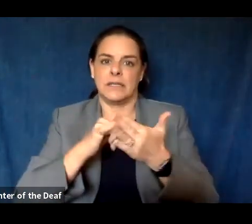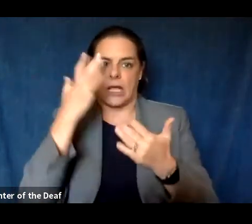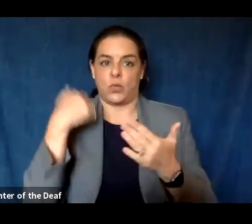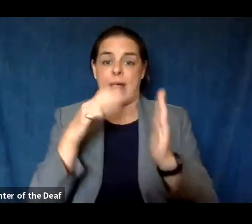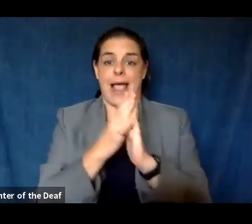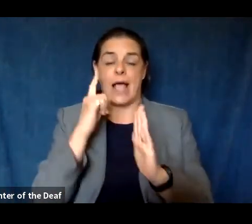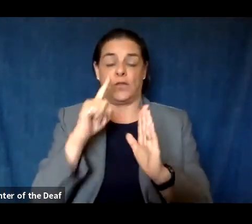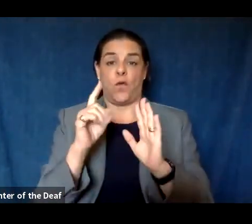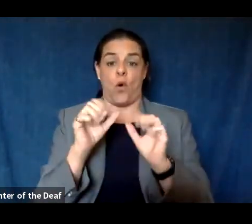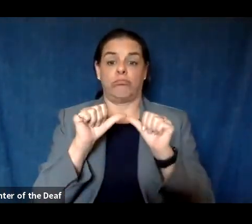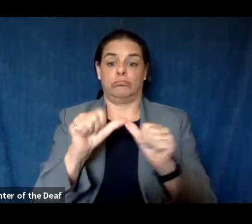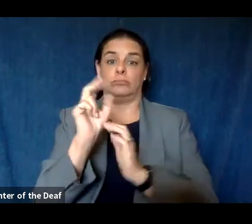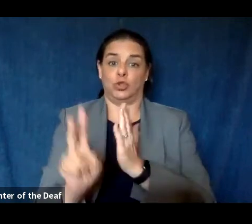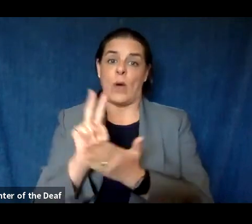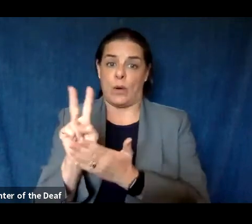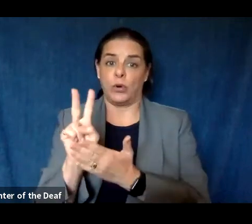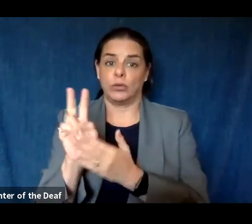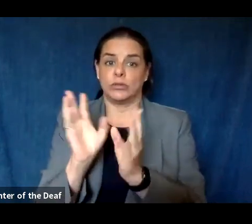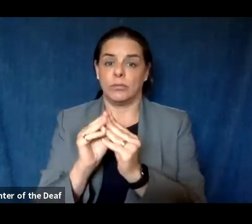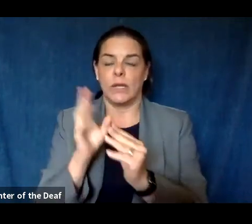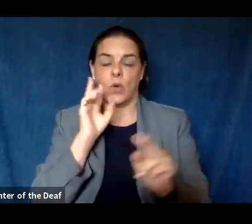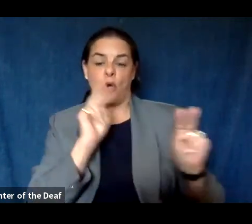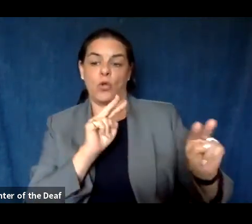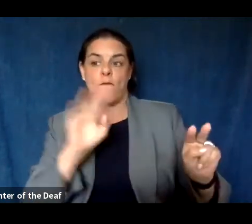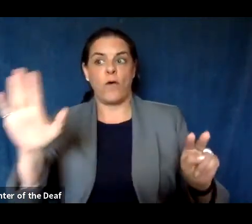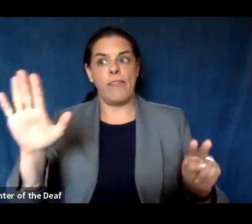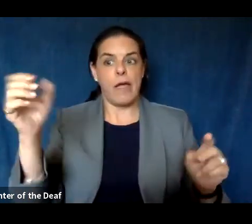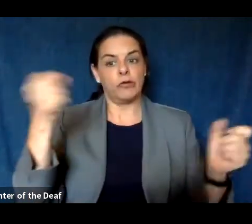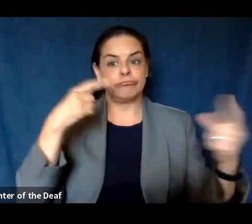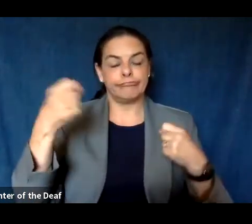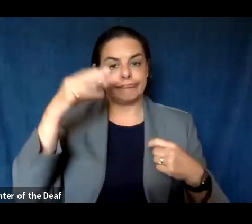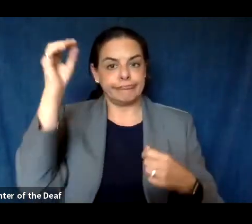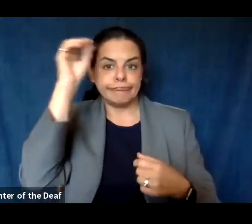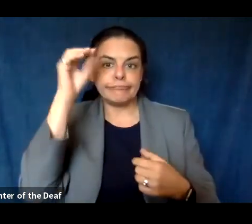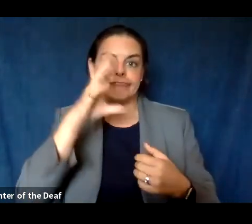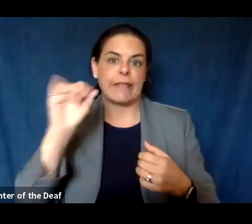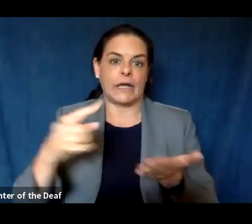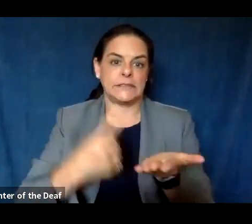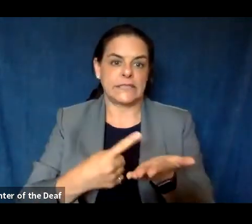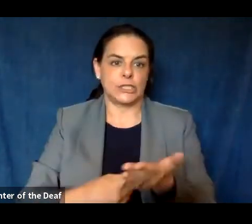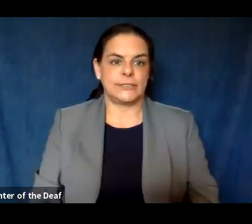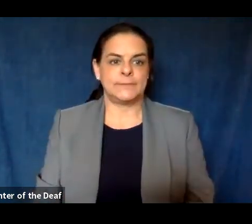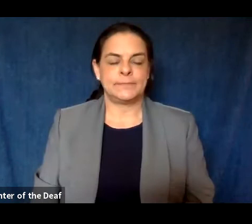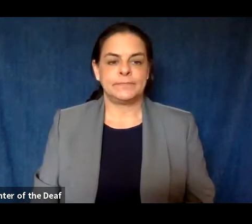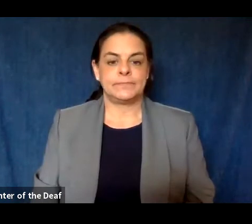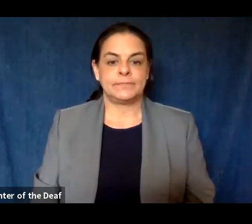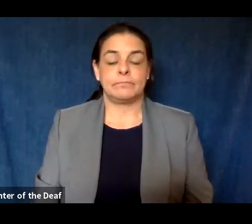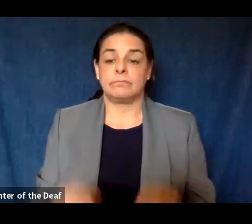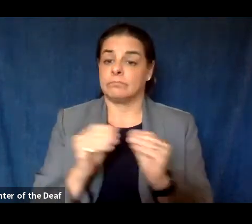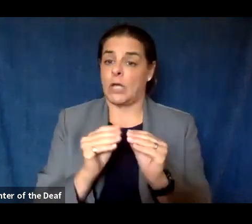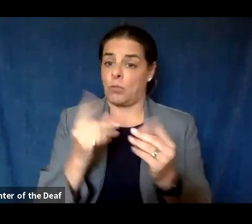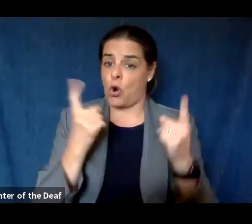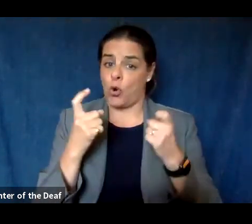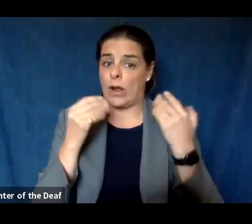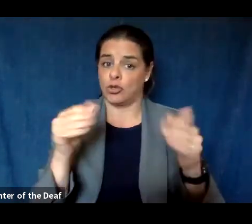2-hour meeting. So look forward to their input and the discussion. Any further questions, please go